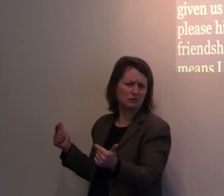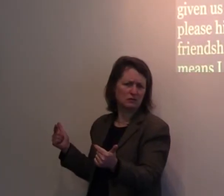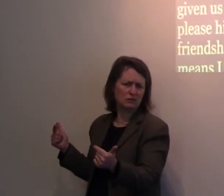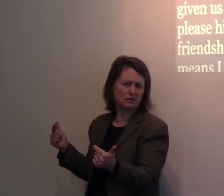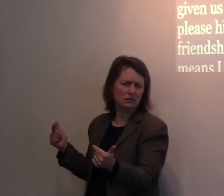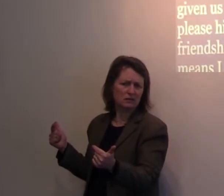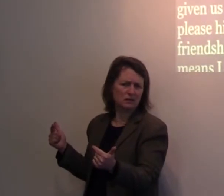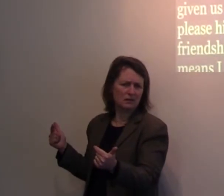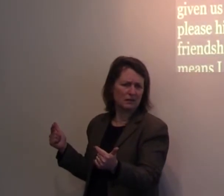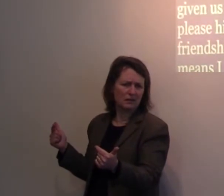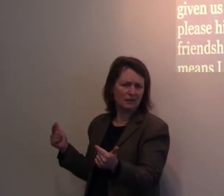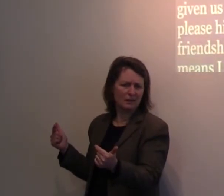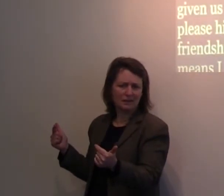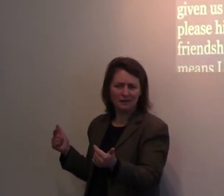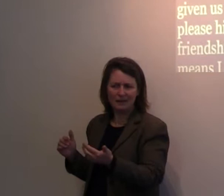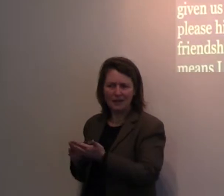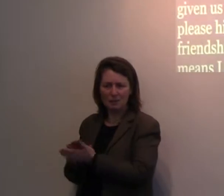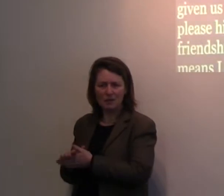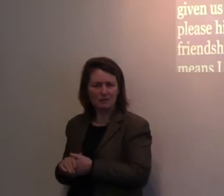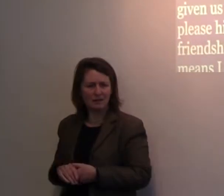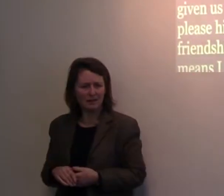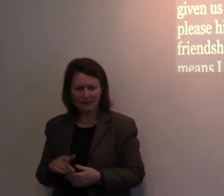I can share my life with other Christian people.